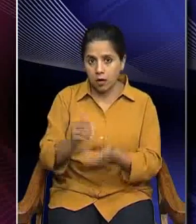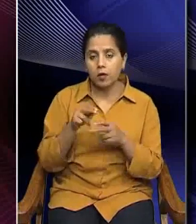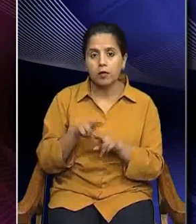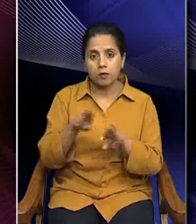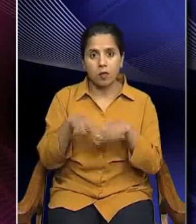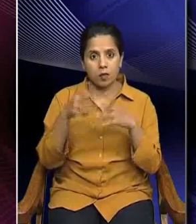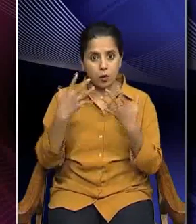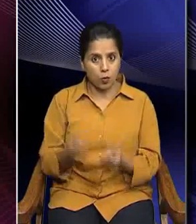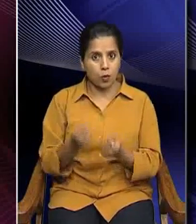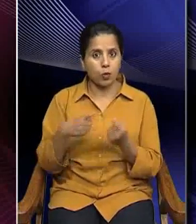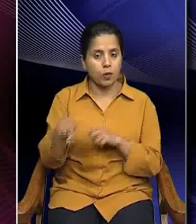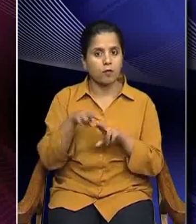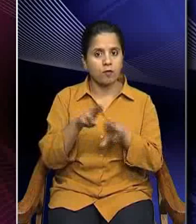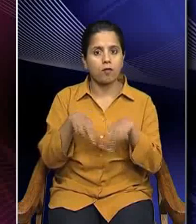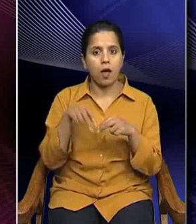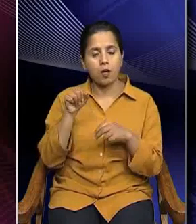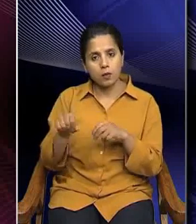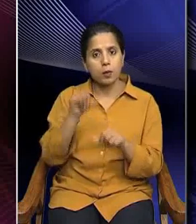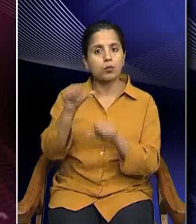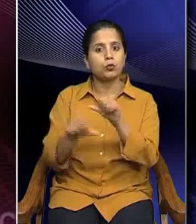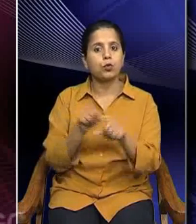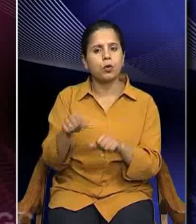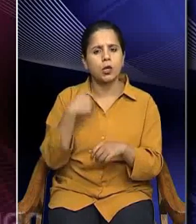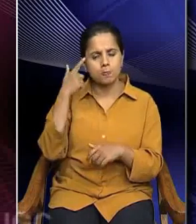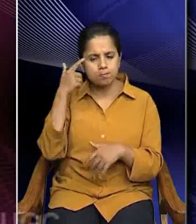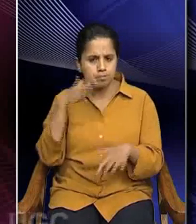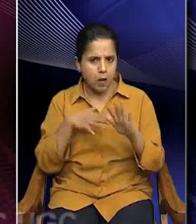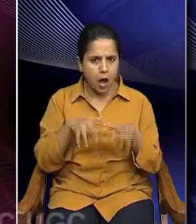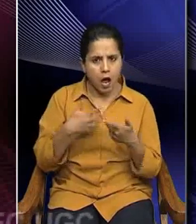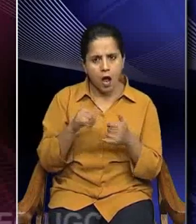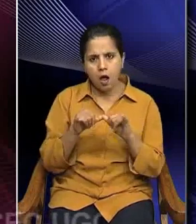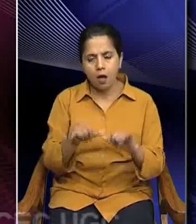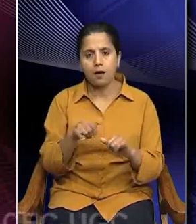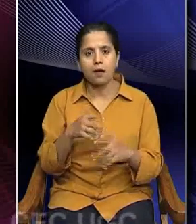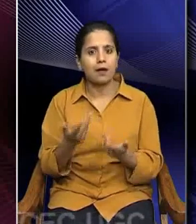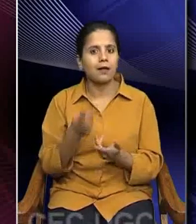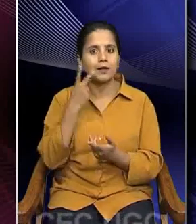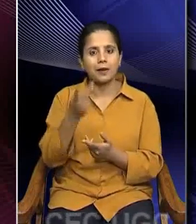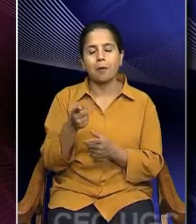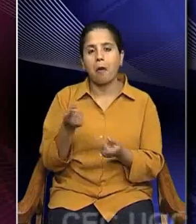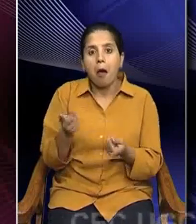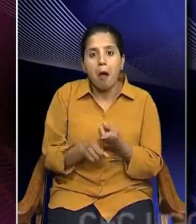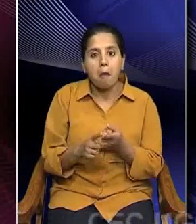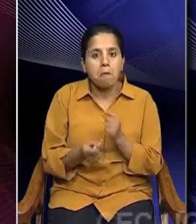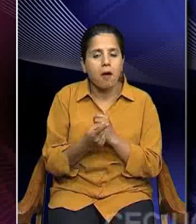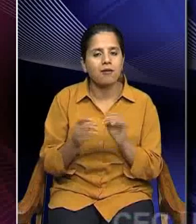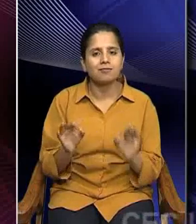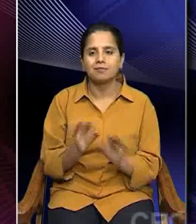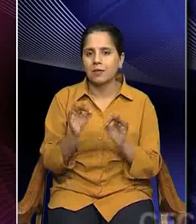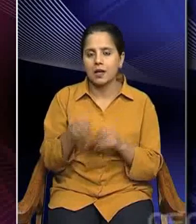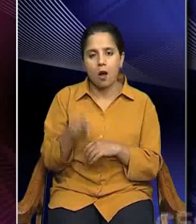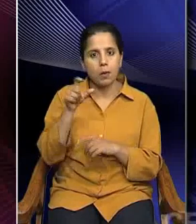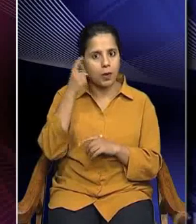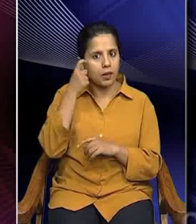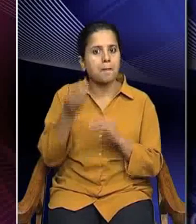planning or is a family building process by design. It's not anything mere by chance or just by